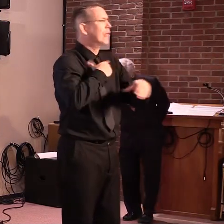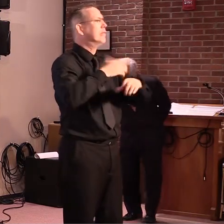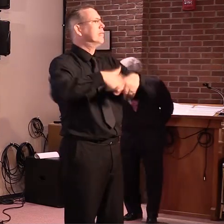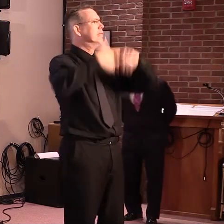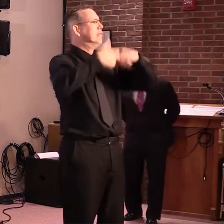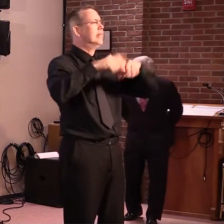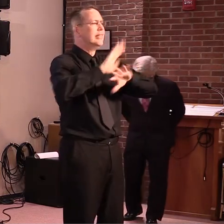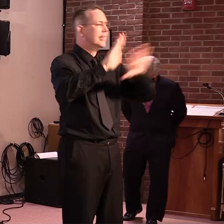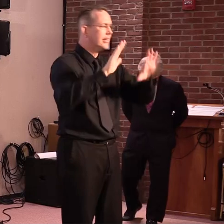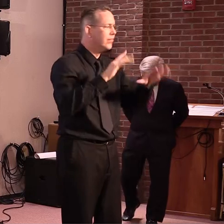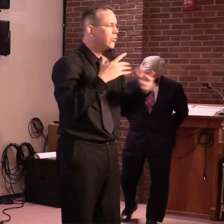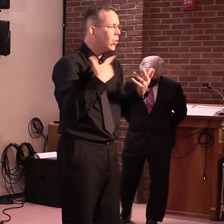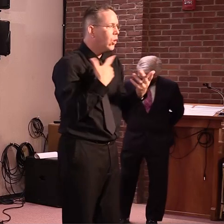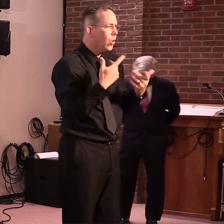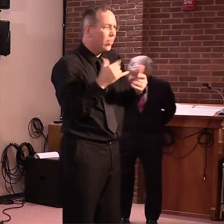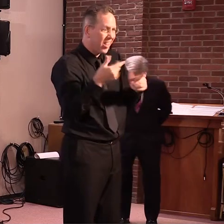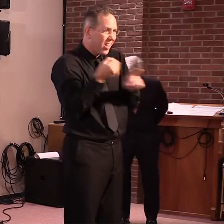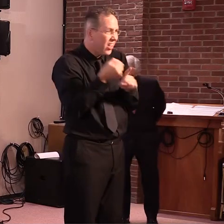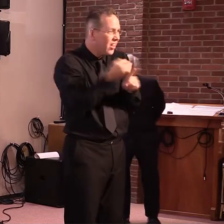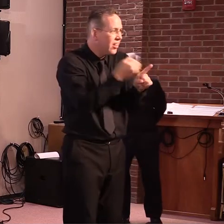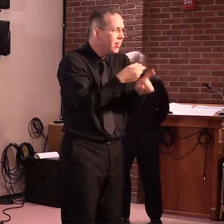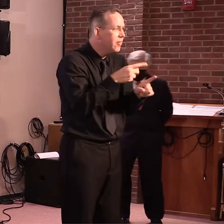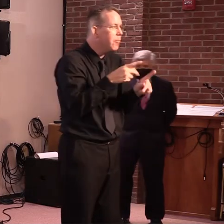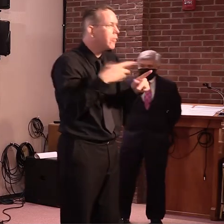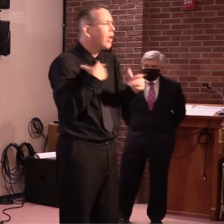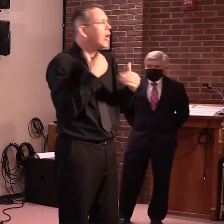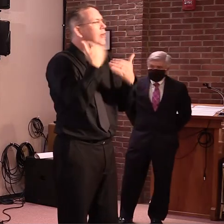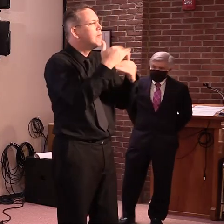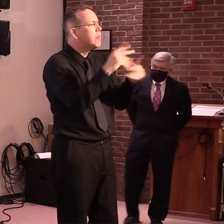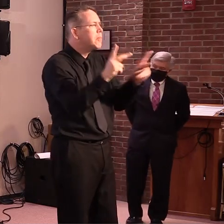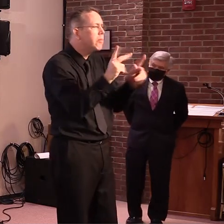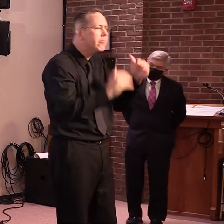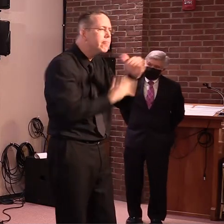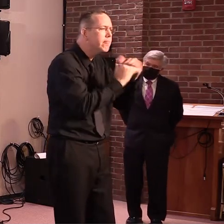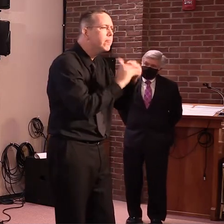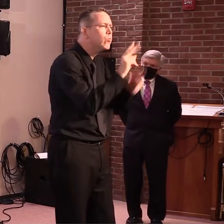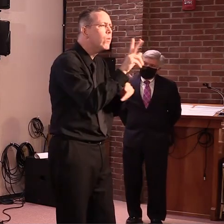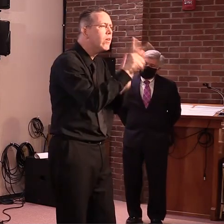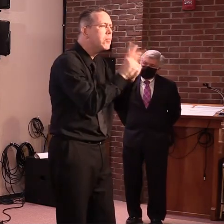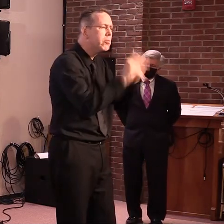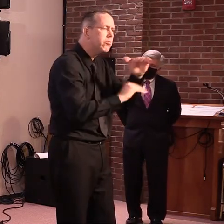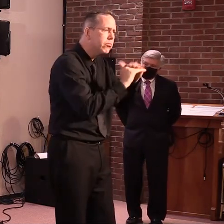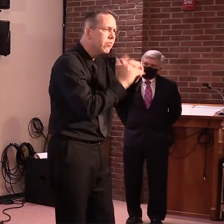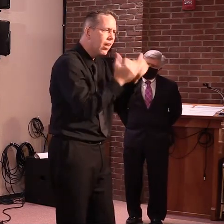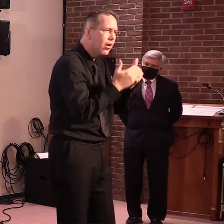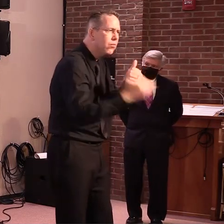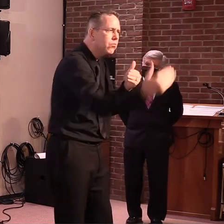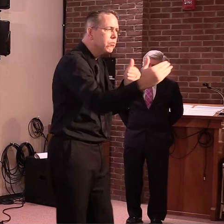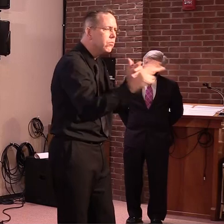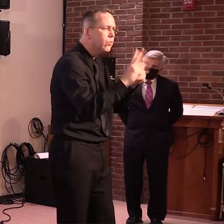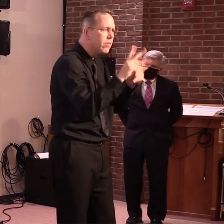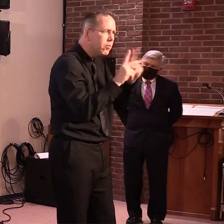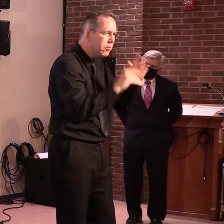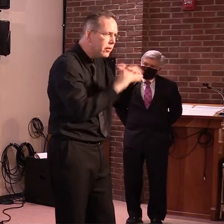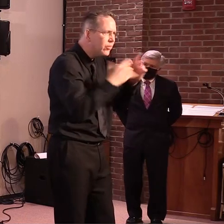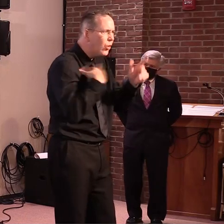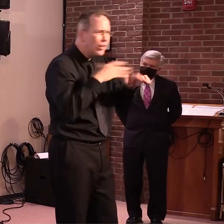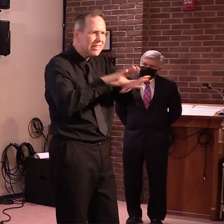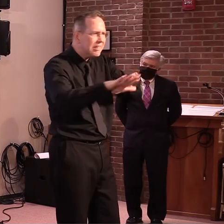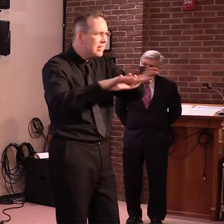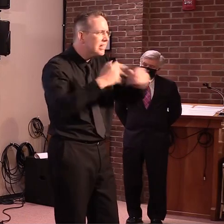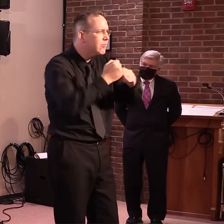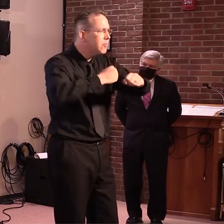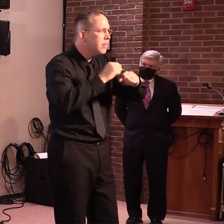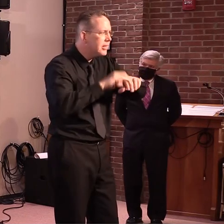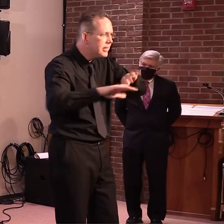the time and trying to social distance. Or physically distance. So I think everything that we've